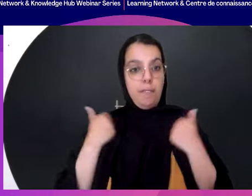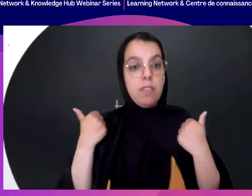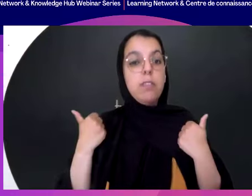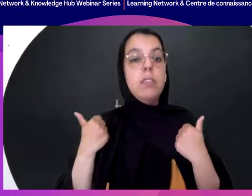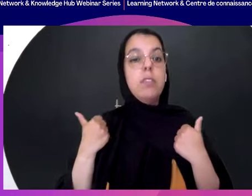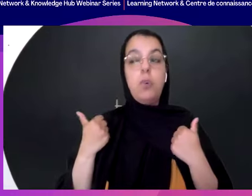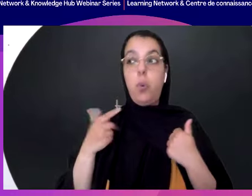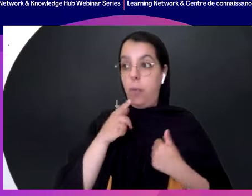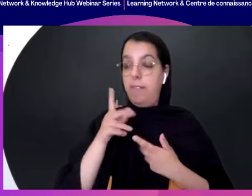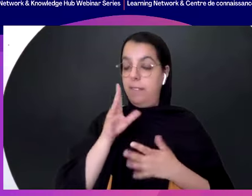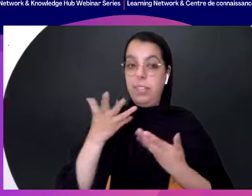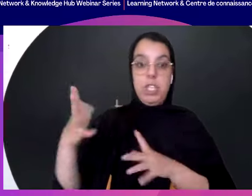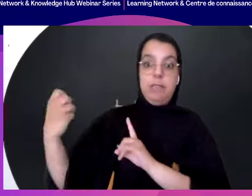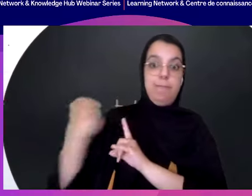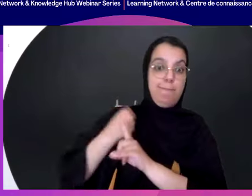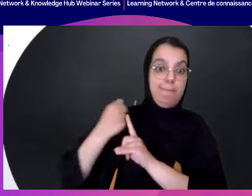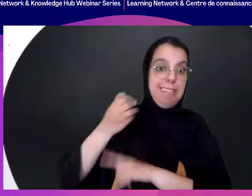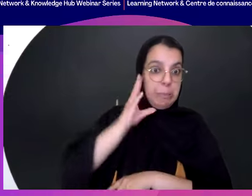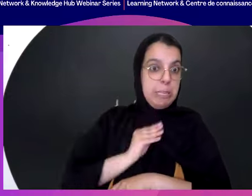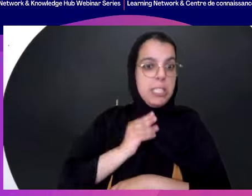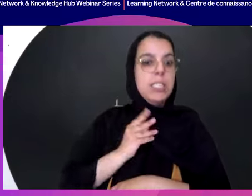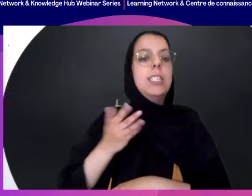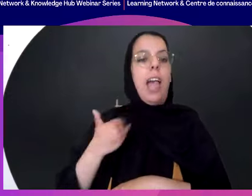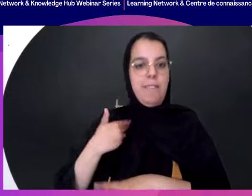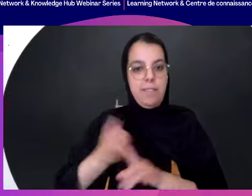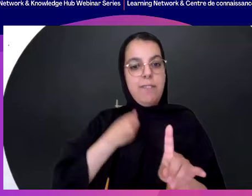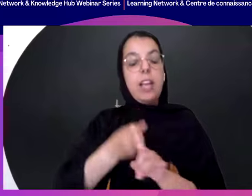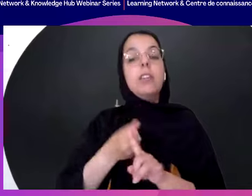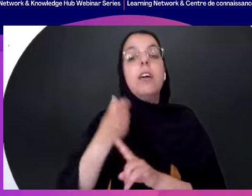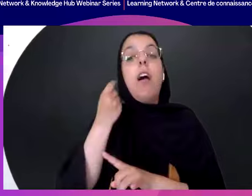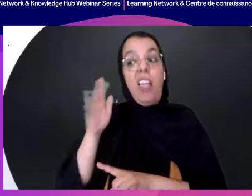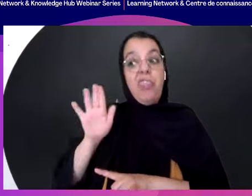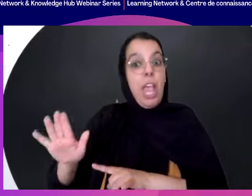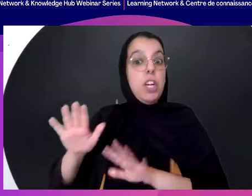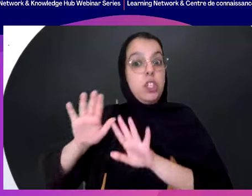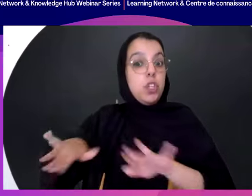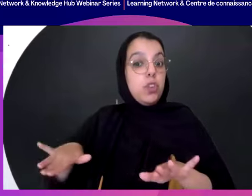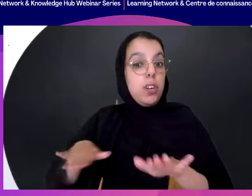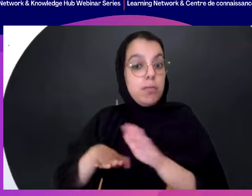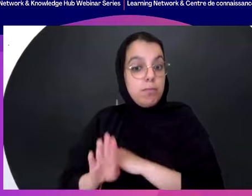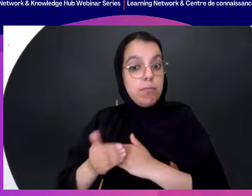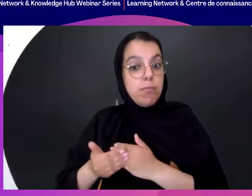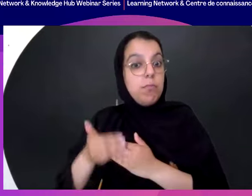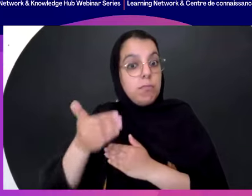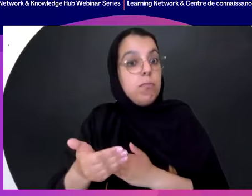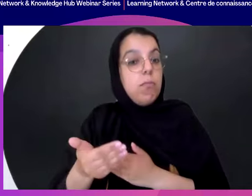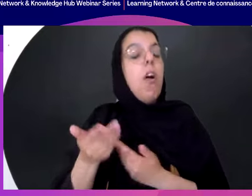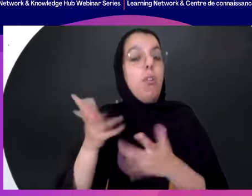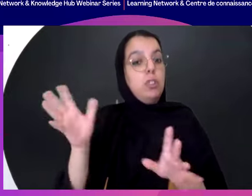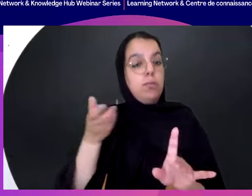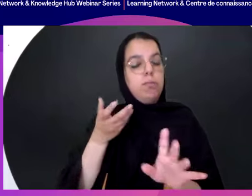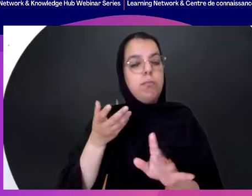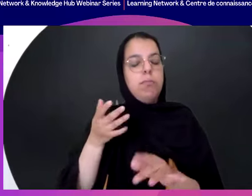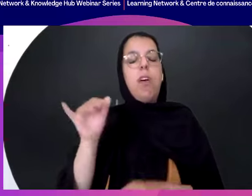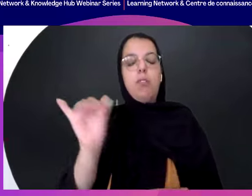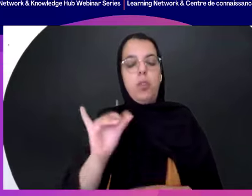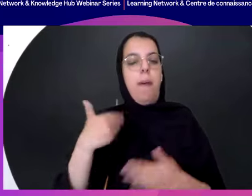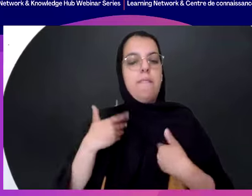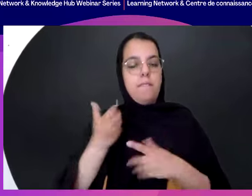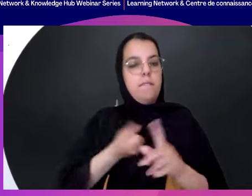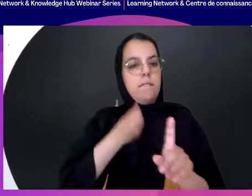survivors, which is what I'll be talking about a lot for the rest of the for the rest of the presentation. And this is